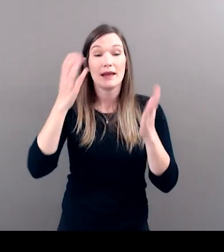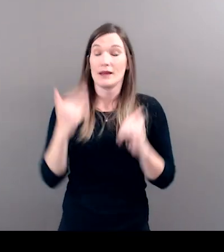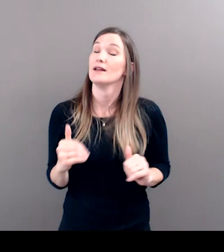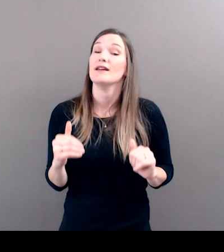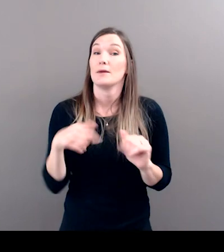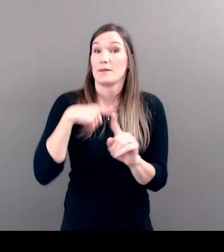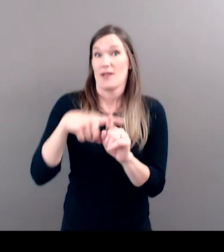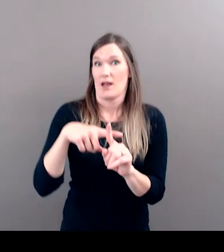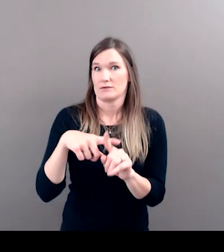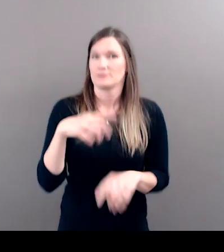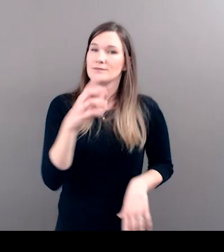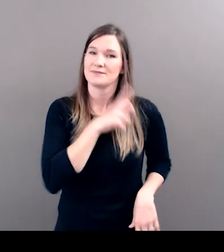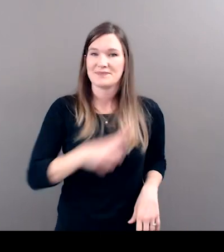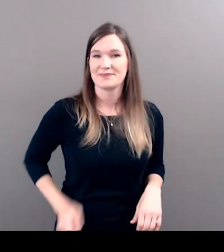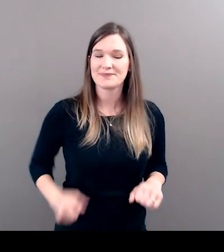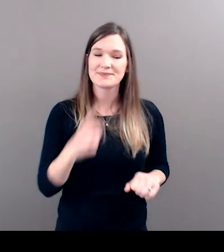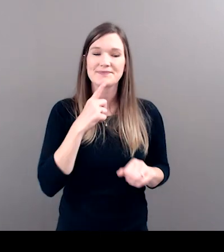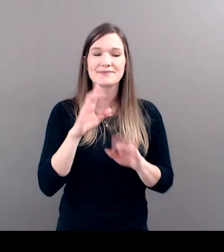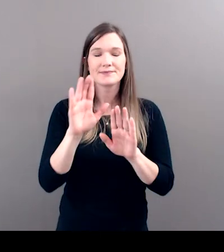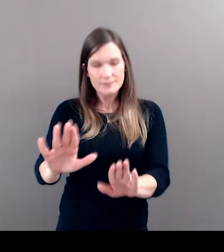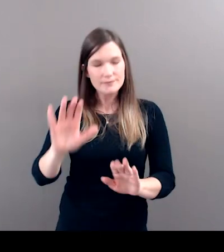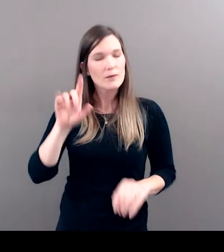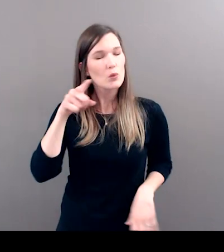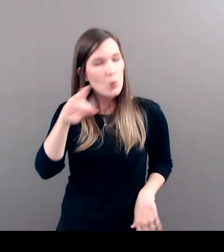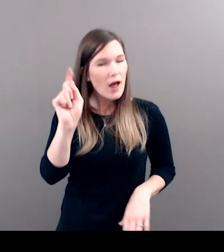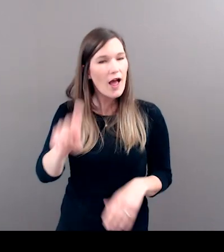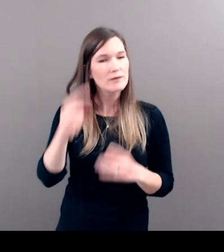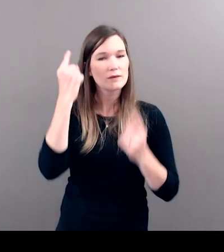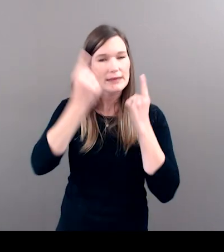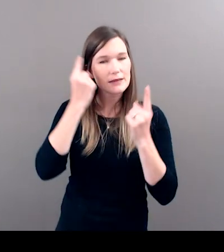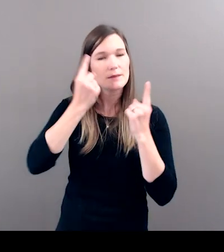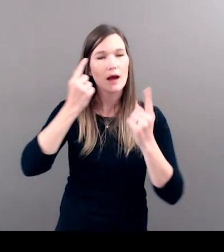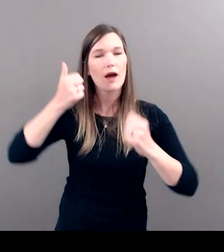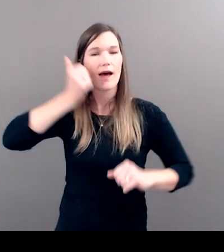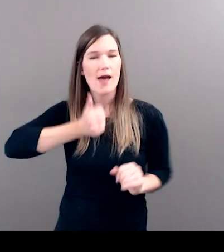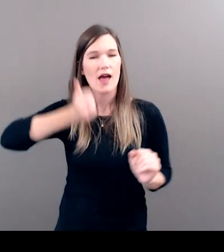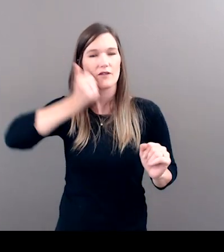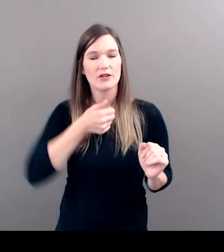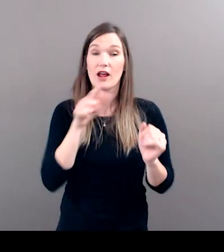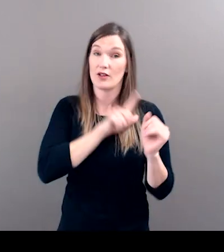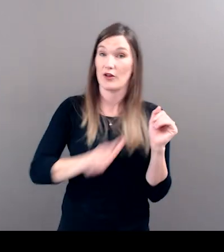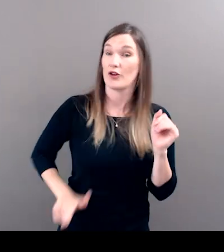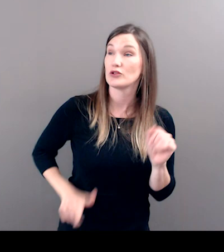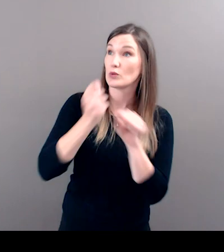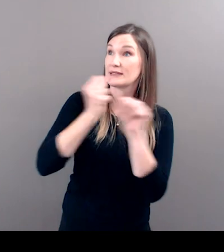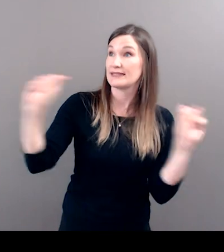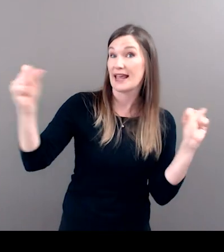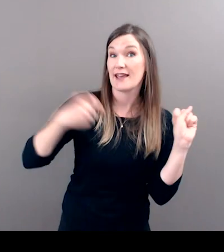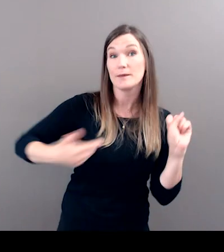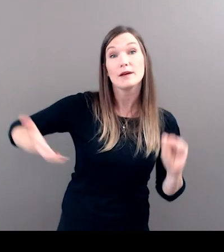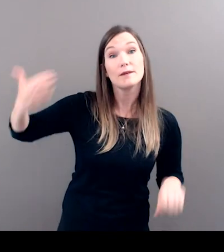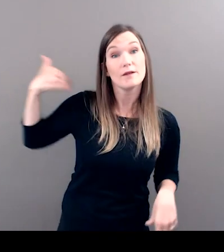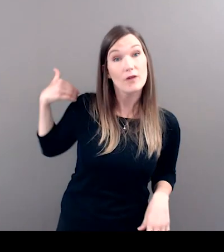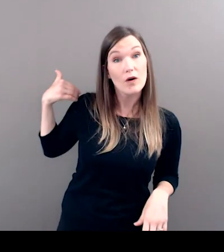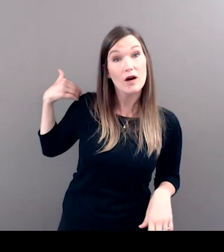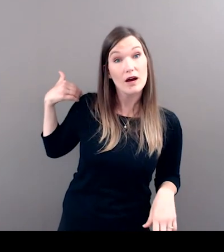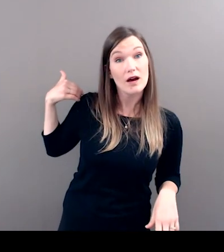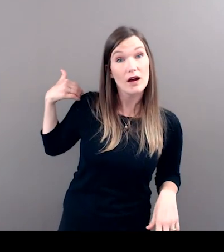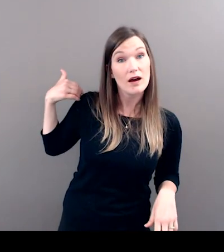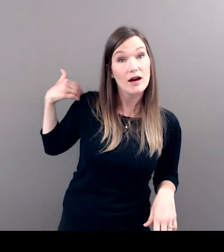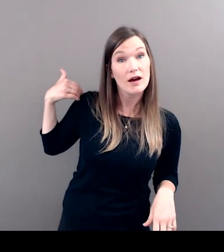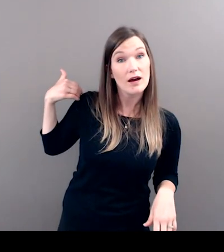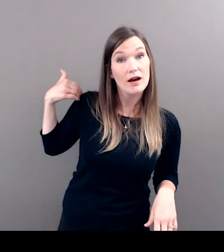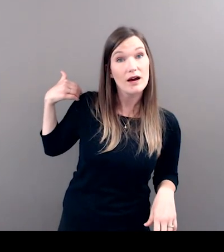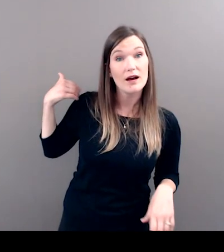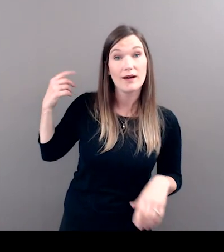This is something that you have to think about every day. The Lord who delivered me in the past from